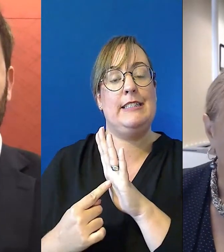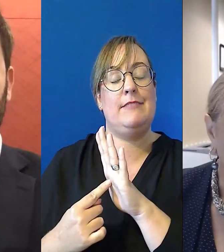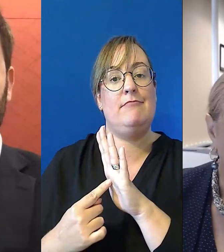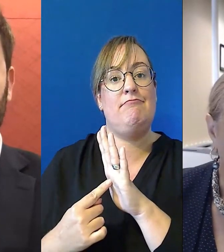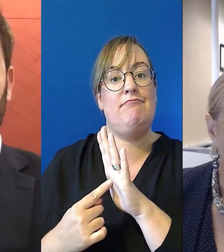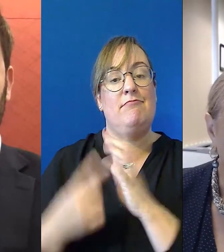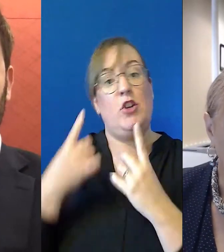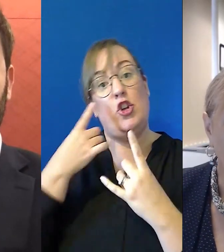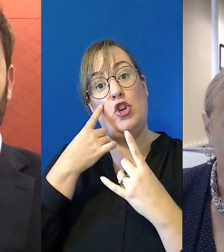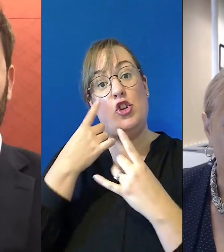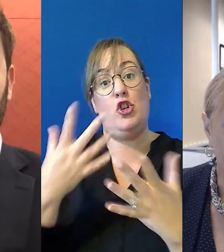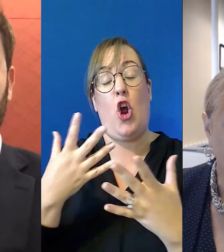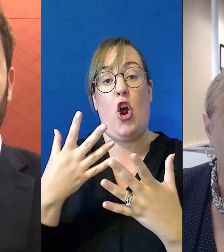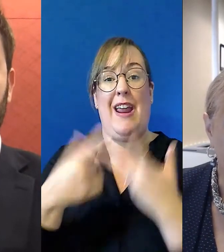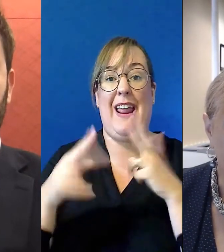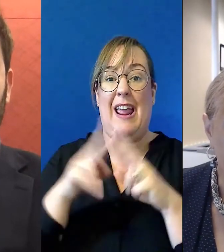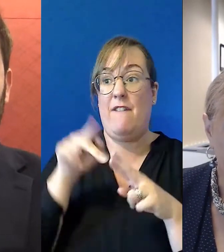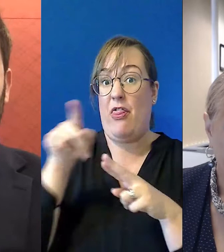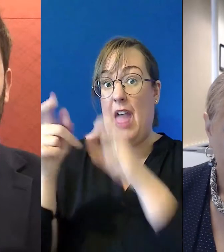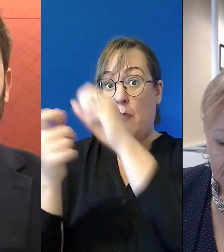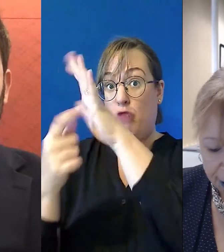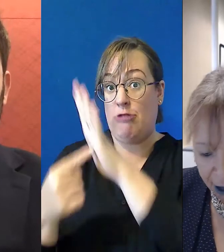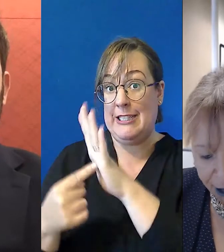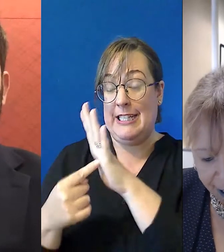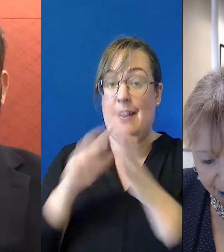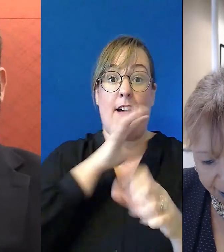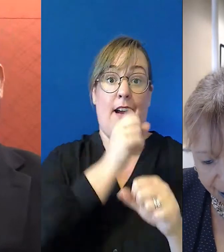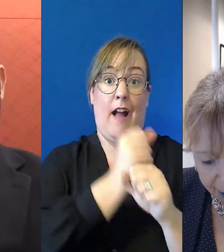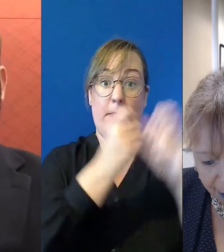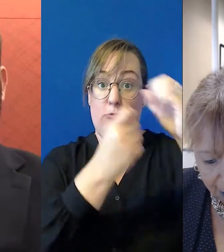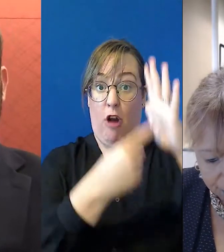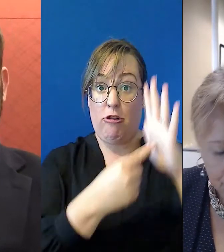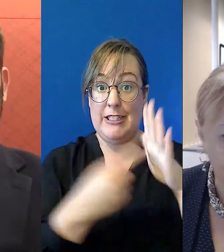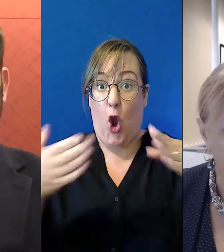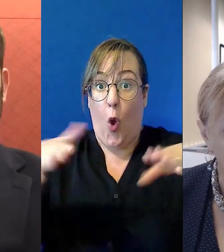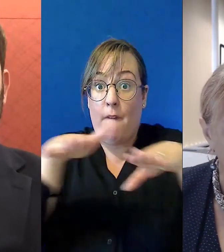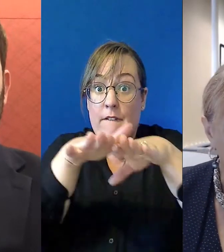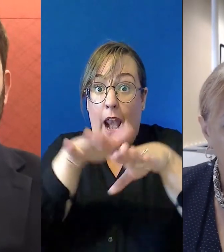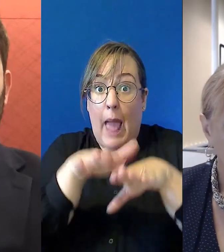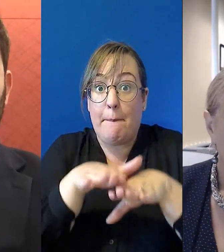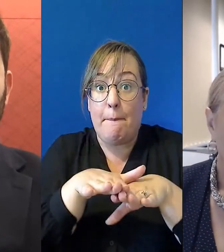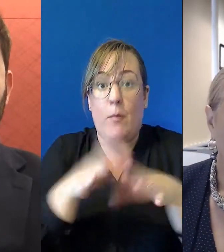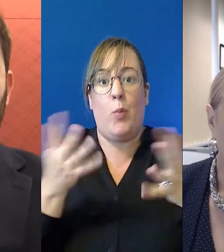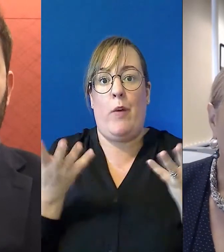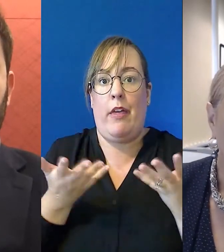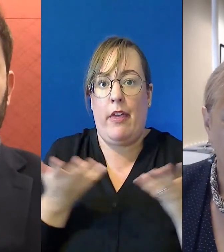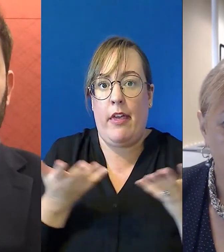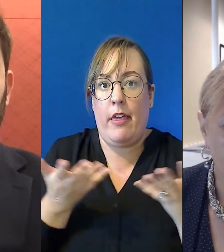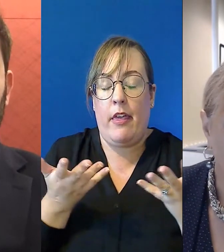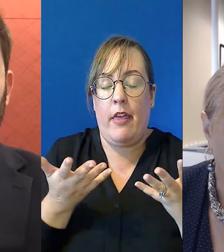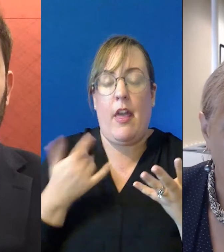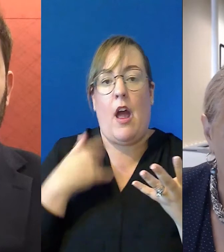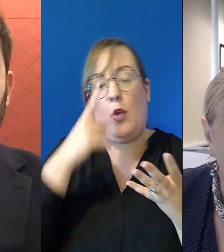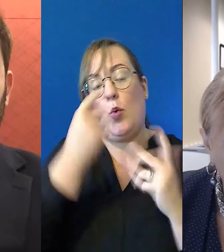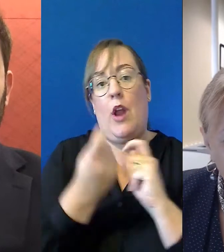identify where they overlap with government priorities, and in those cases adjust policies